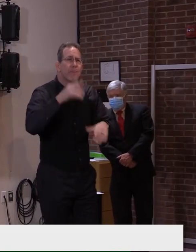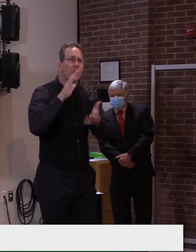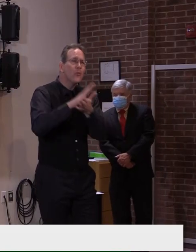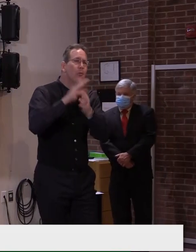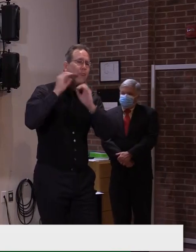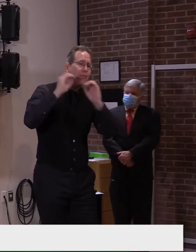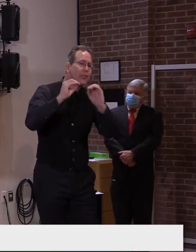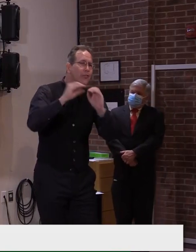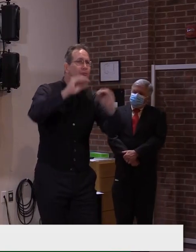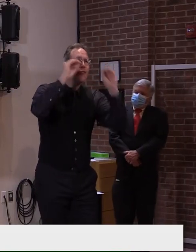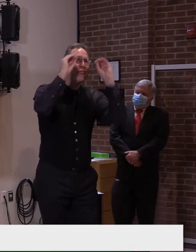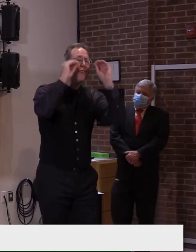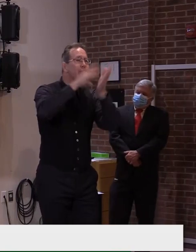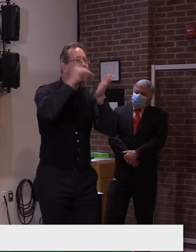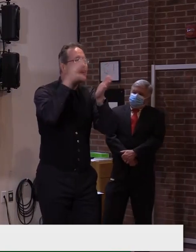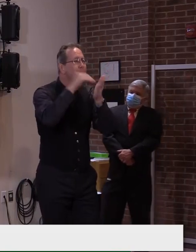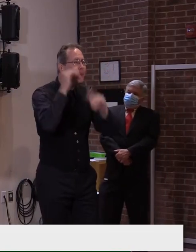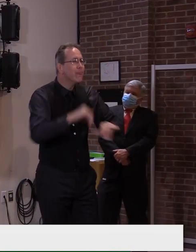always a flu season.